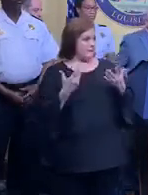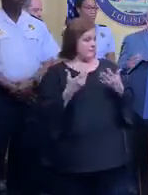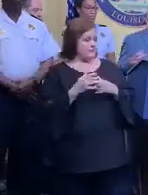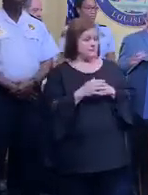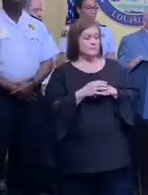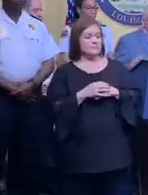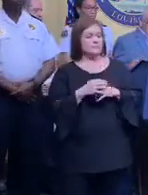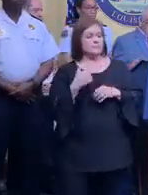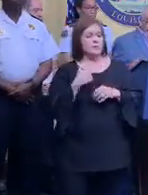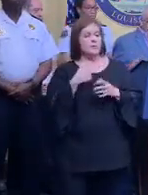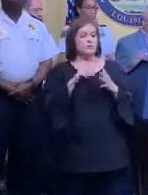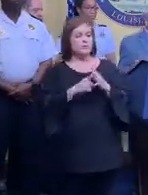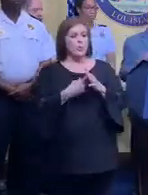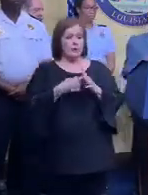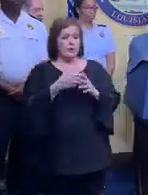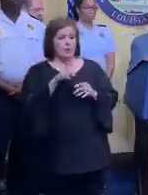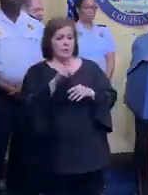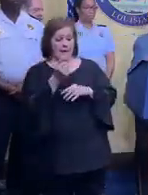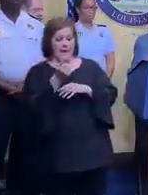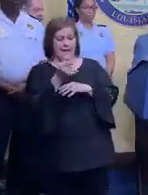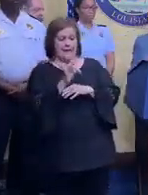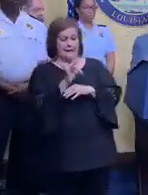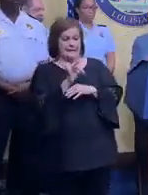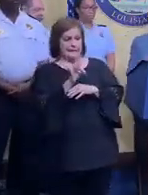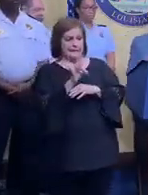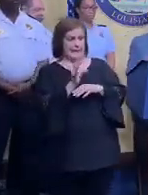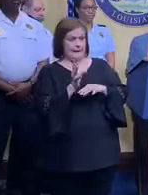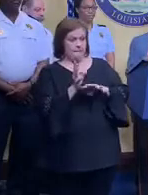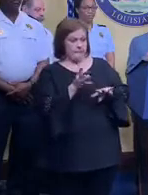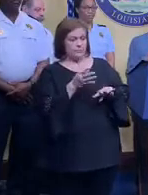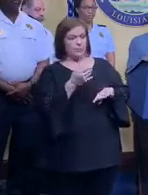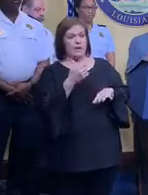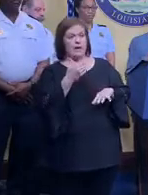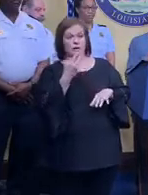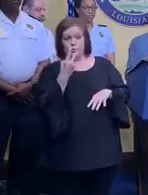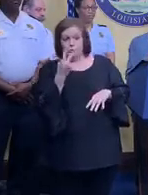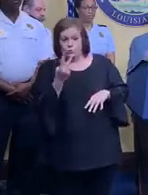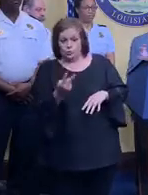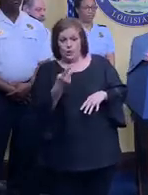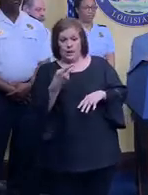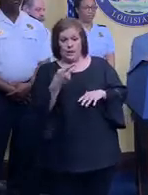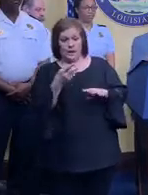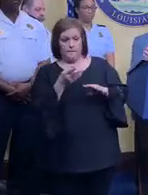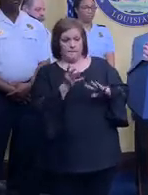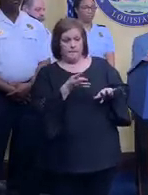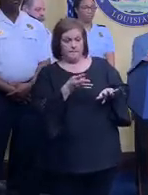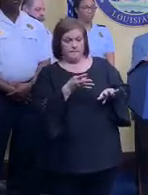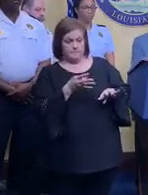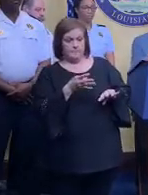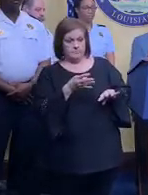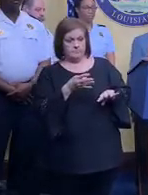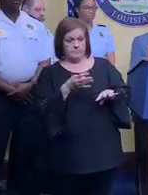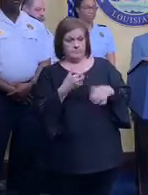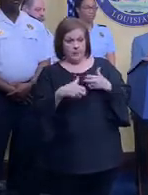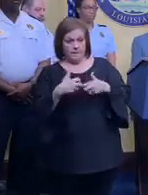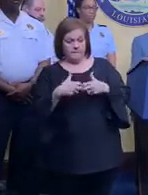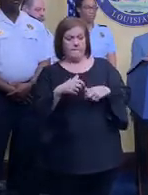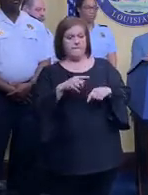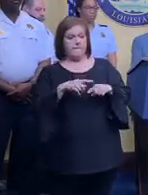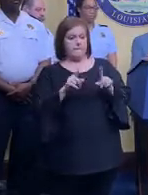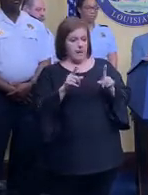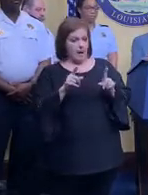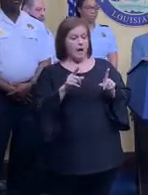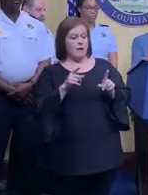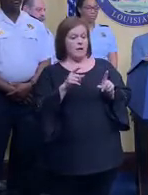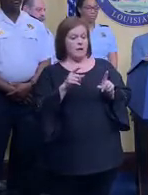you. Again, we started with 118 pumps. We had issues with 2 of them, and then throughout the morning we were able to